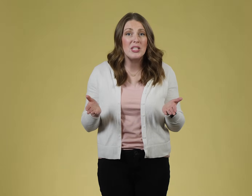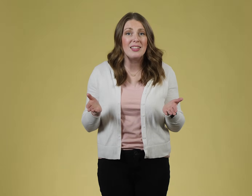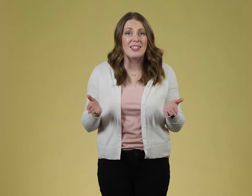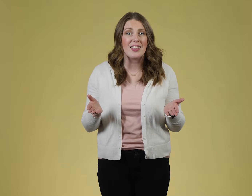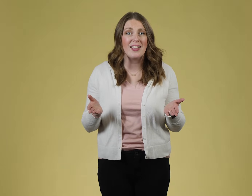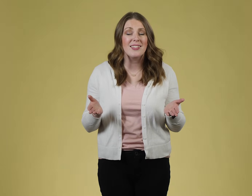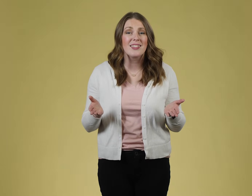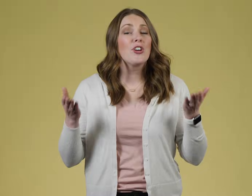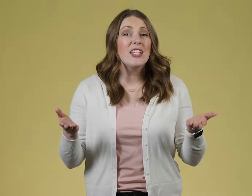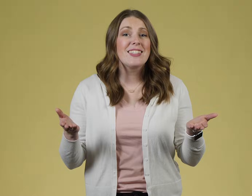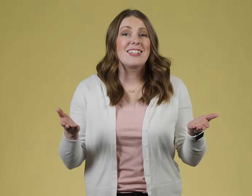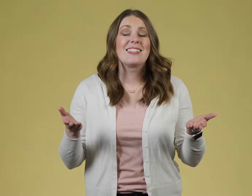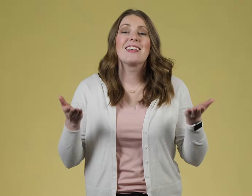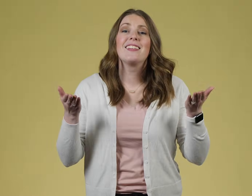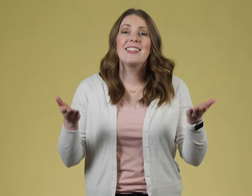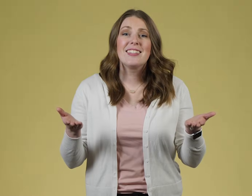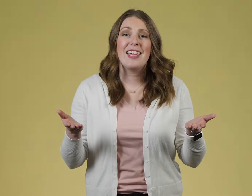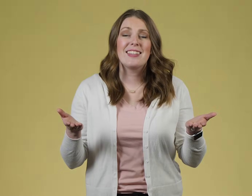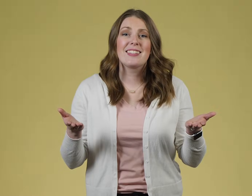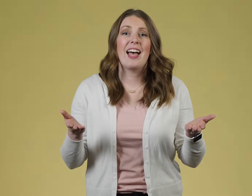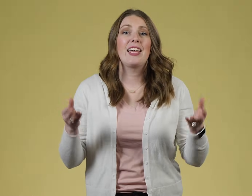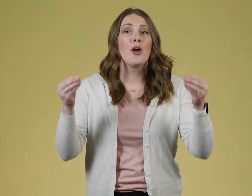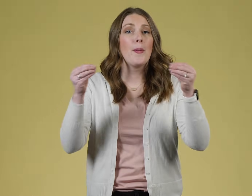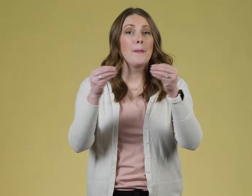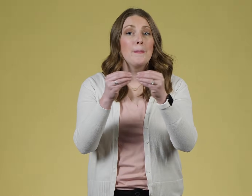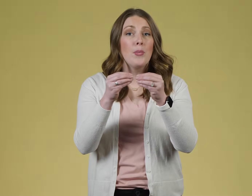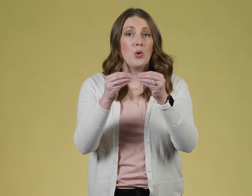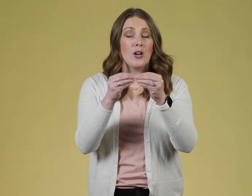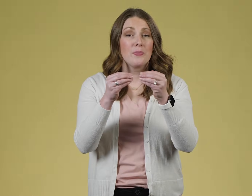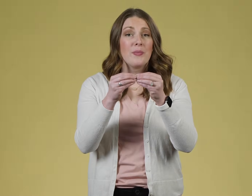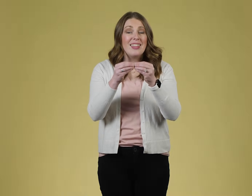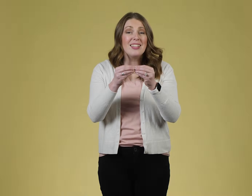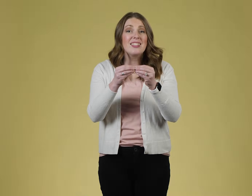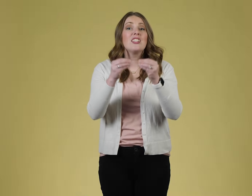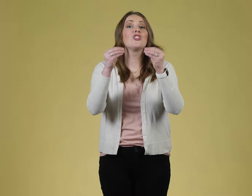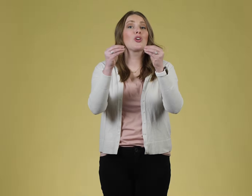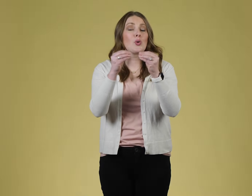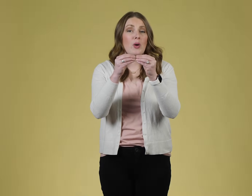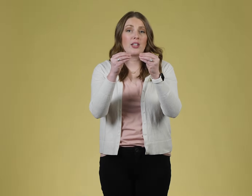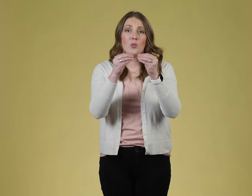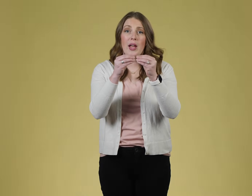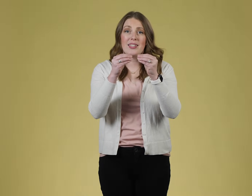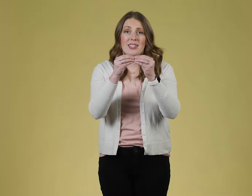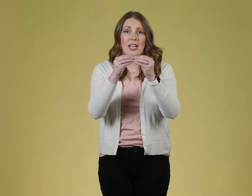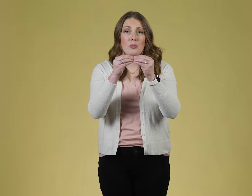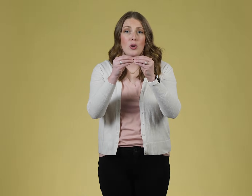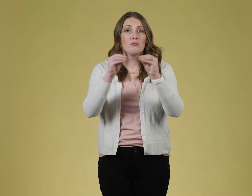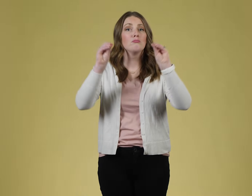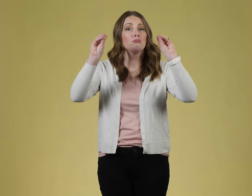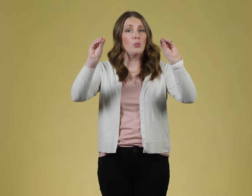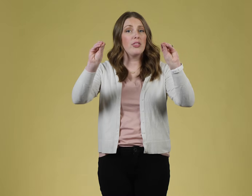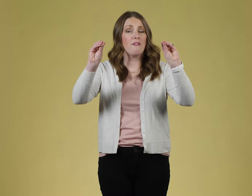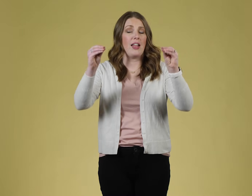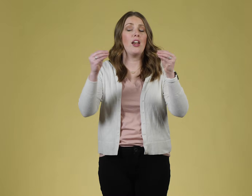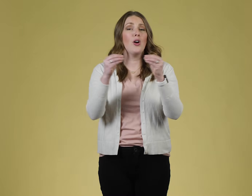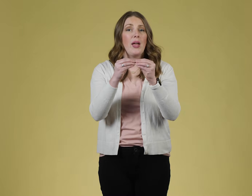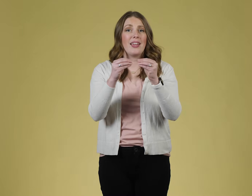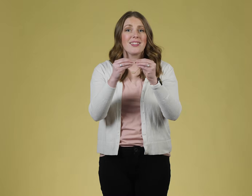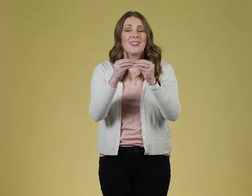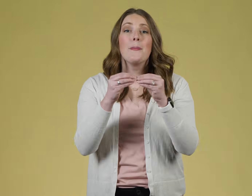these signs. For instance, let's take the sign more. This is the correct way to sign more, with the flat O hands. But